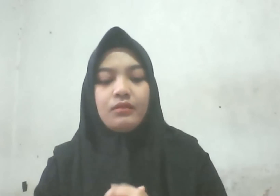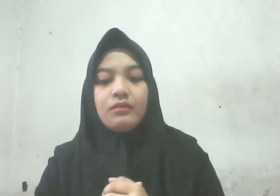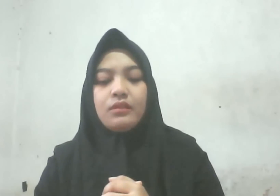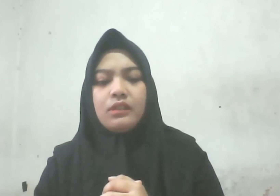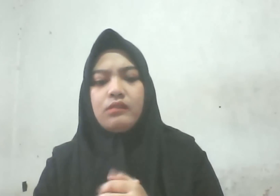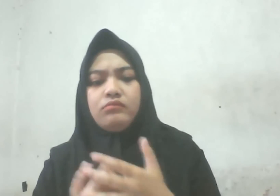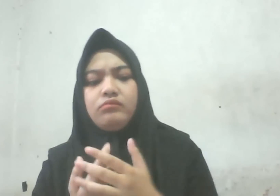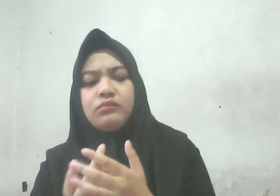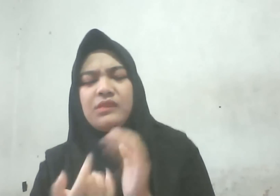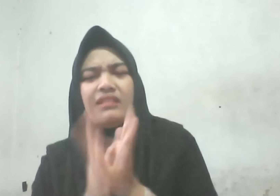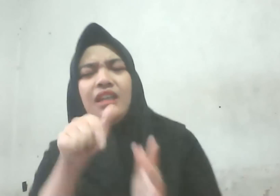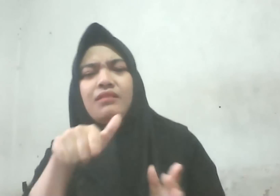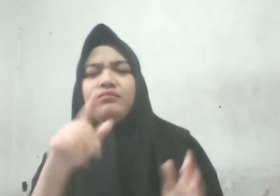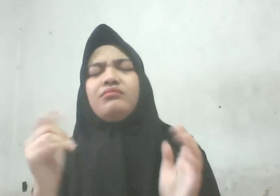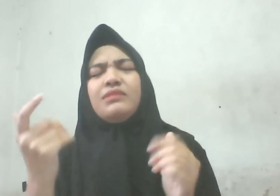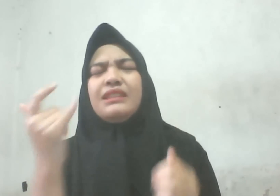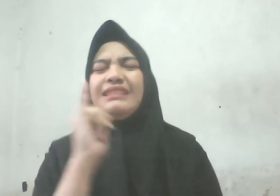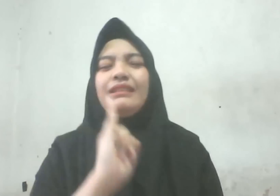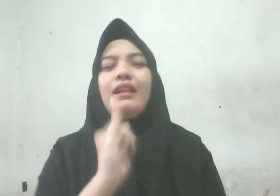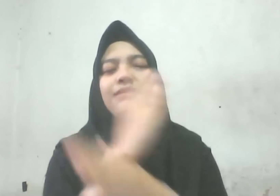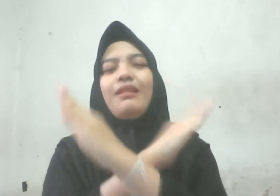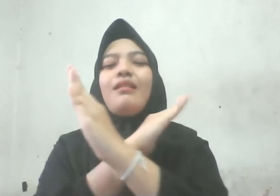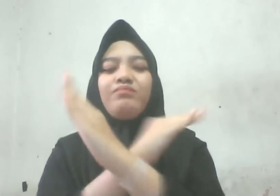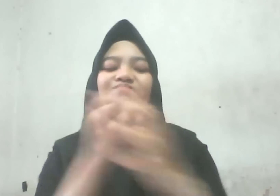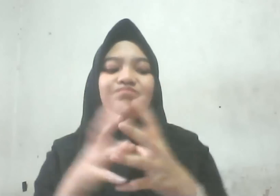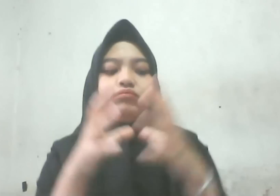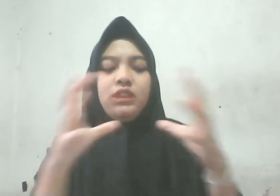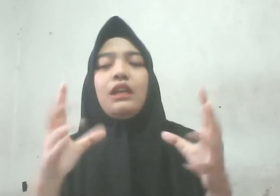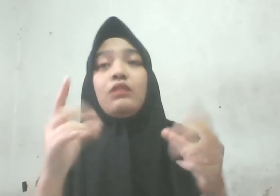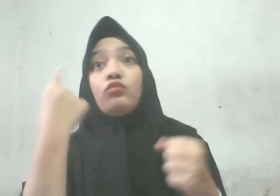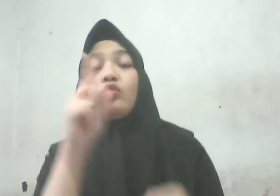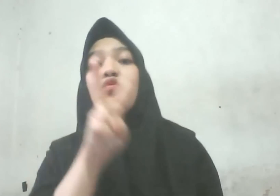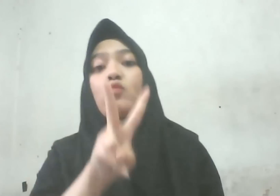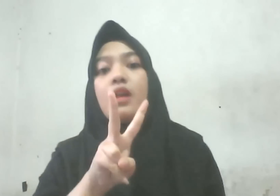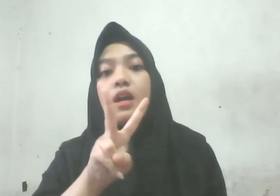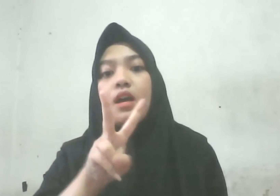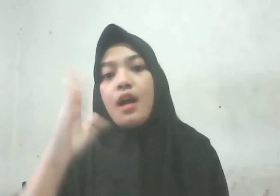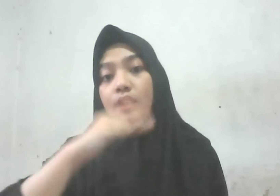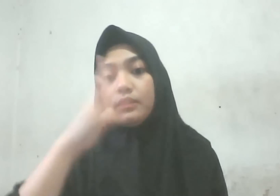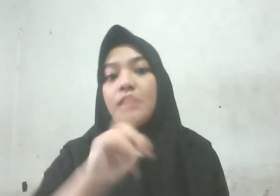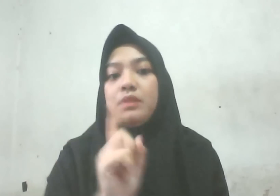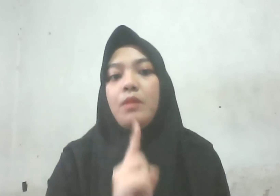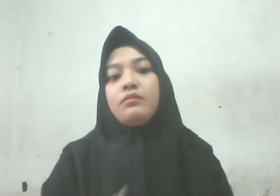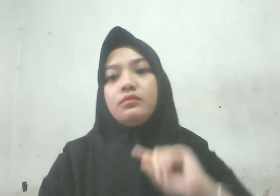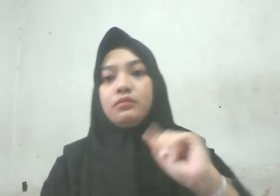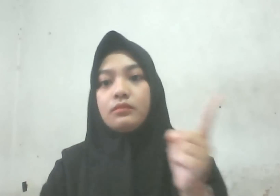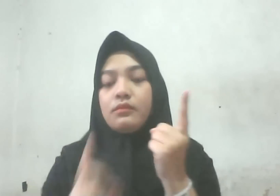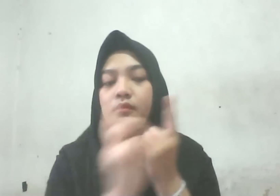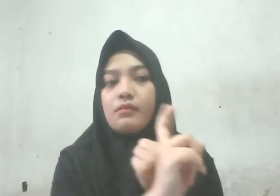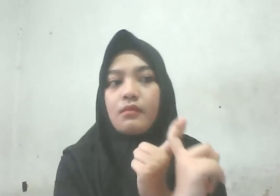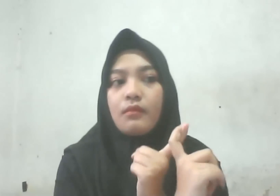This is a huge mistake for two reasons. One is that disabled